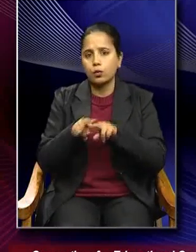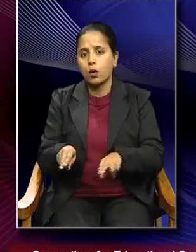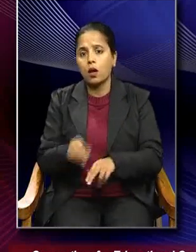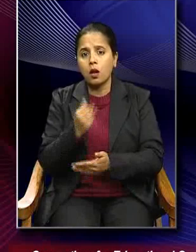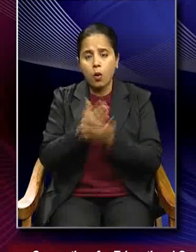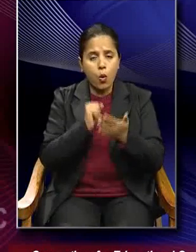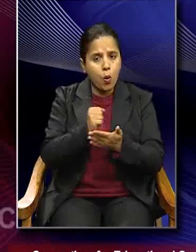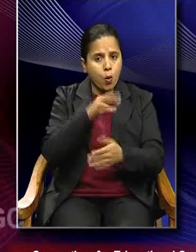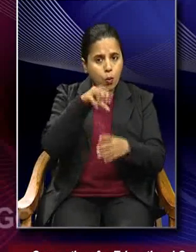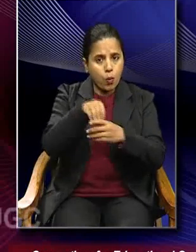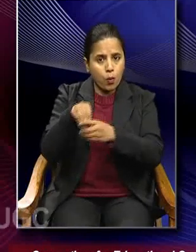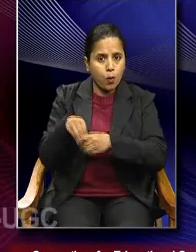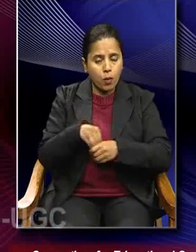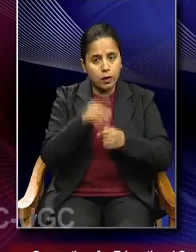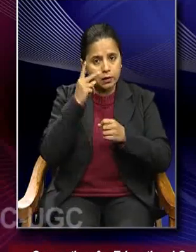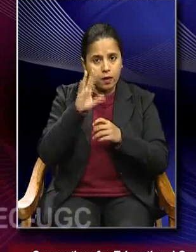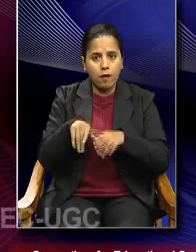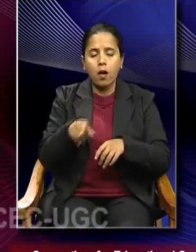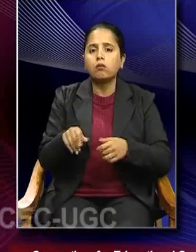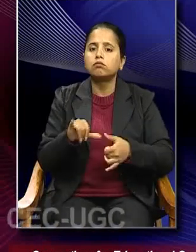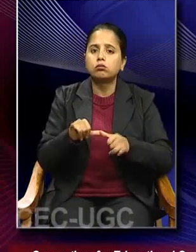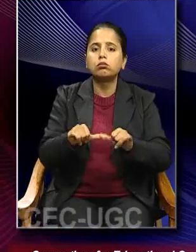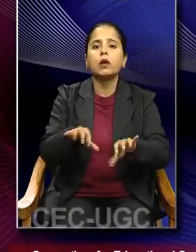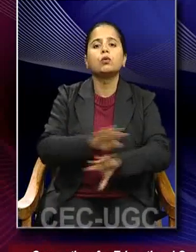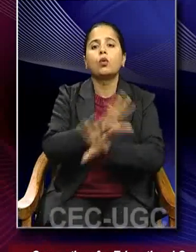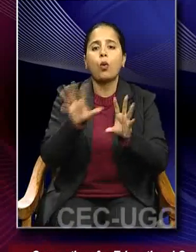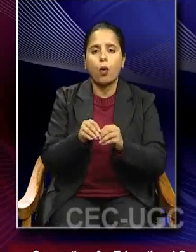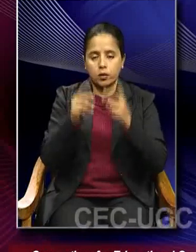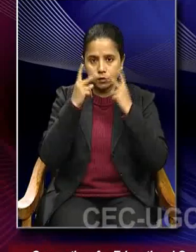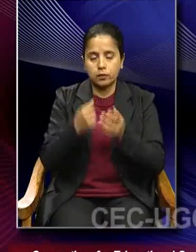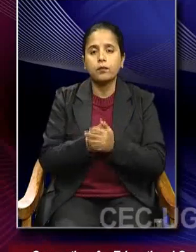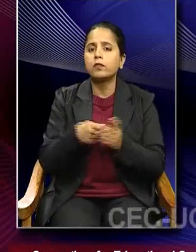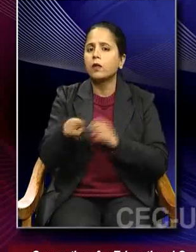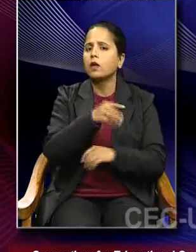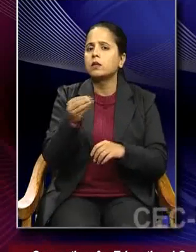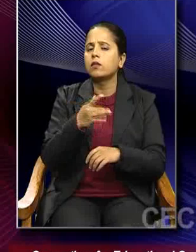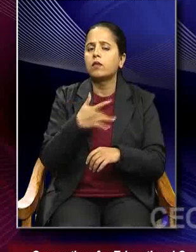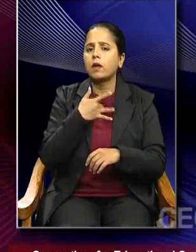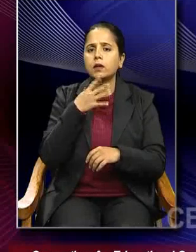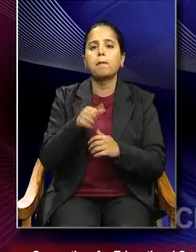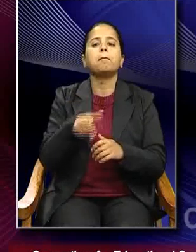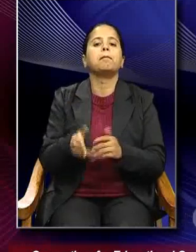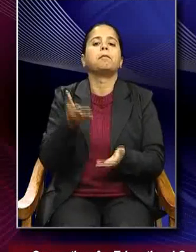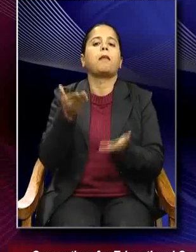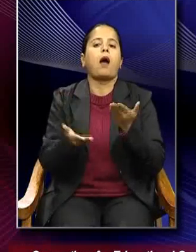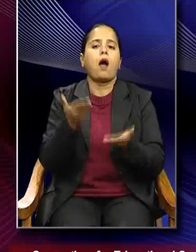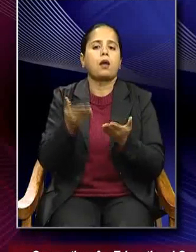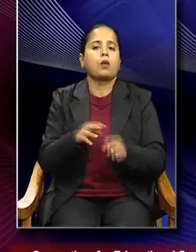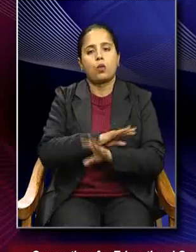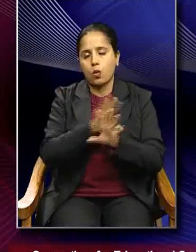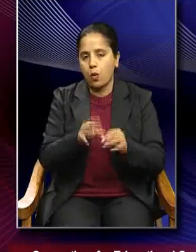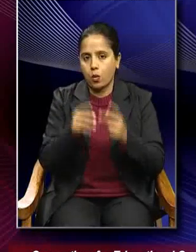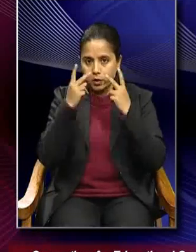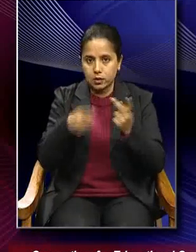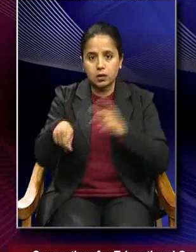part contributed to the maintenance of whole. So it was a kind of a balance. Everything was on